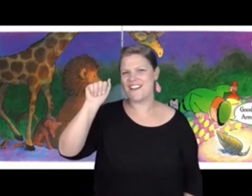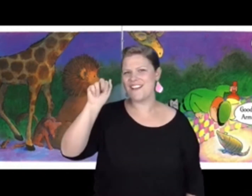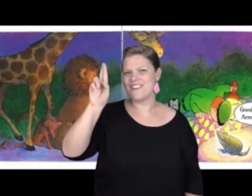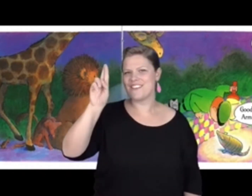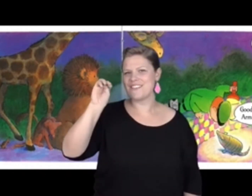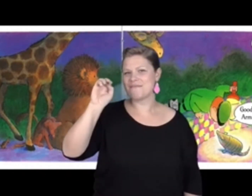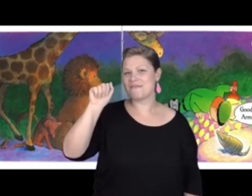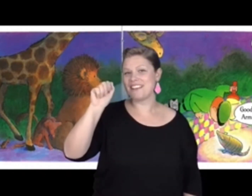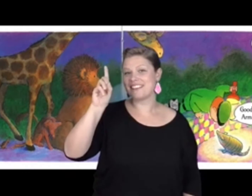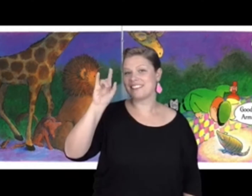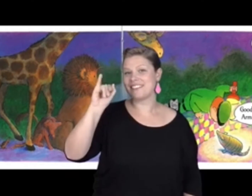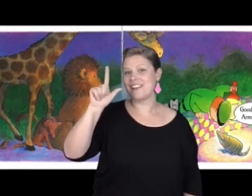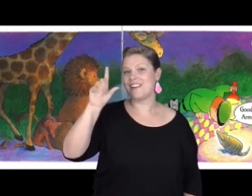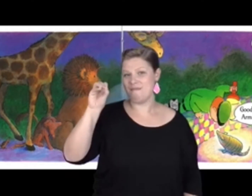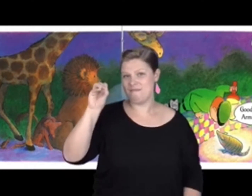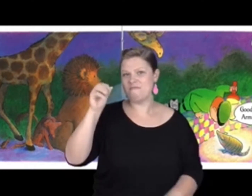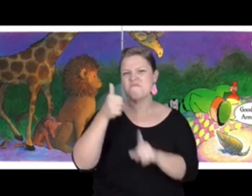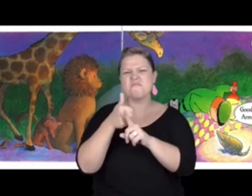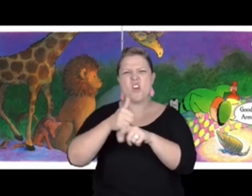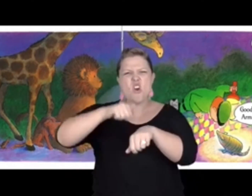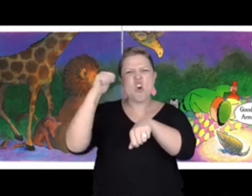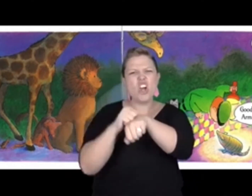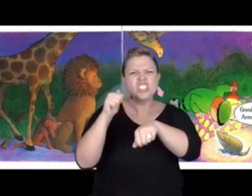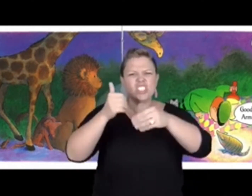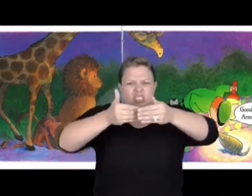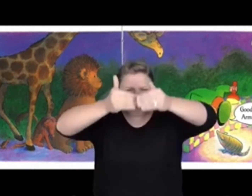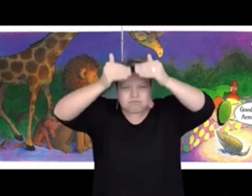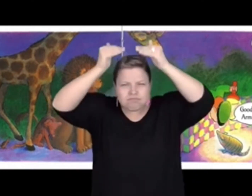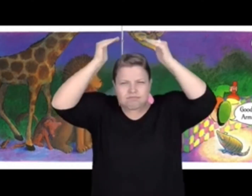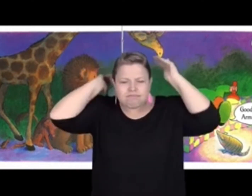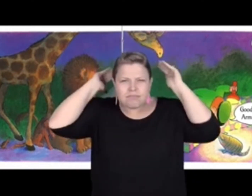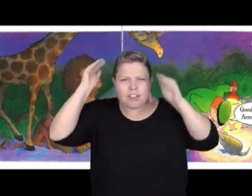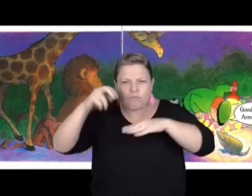There was next a fence with an armadillo inside.